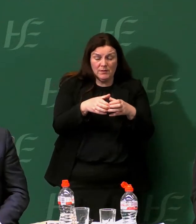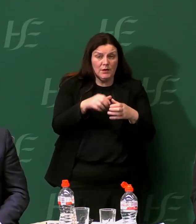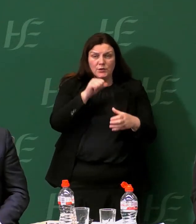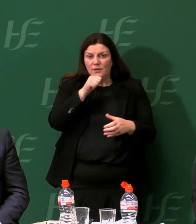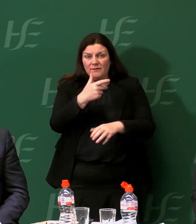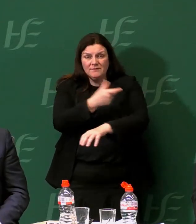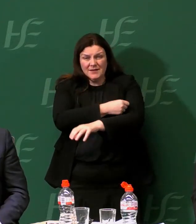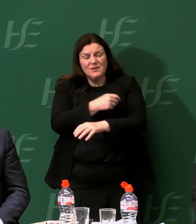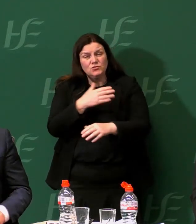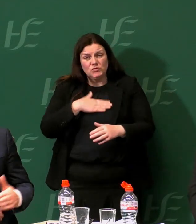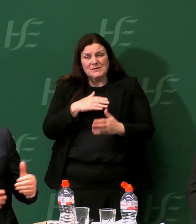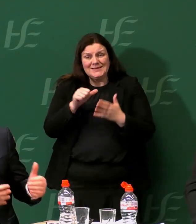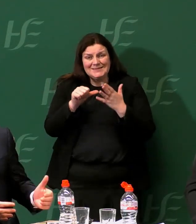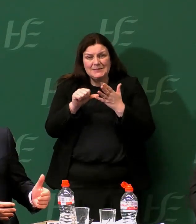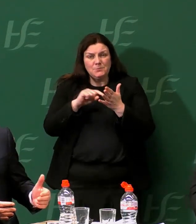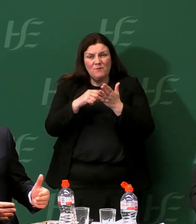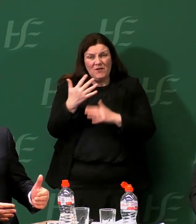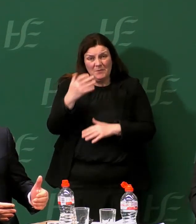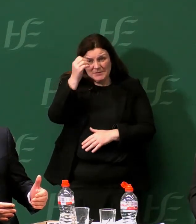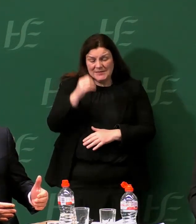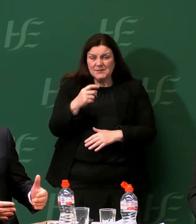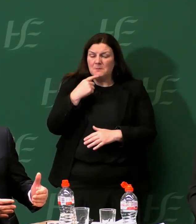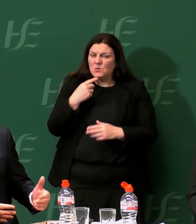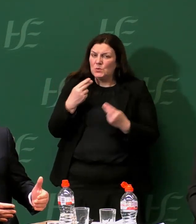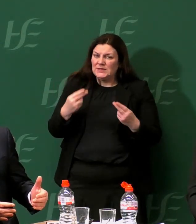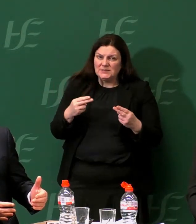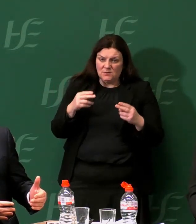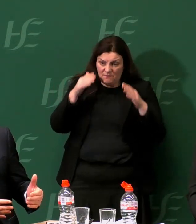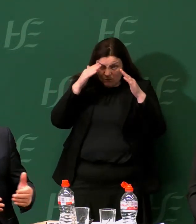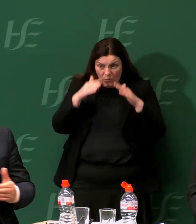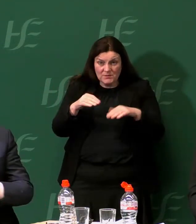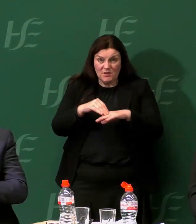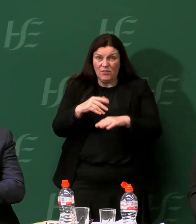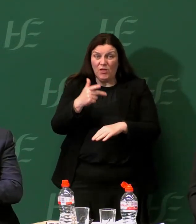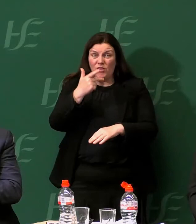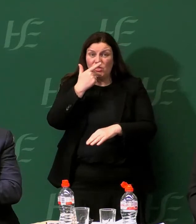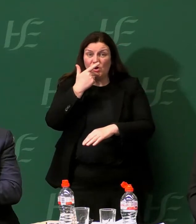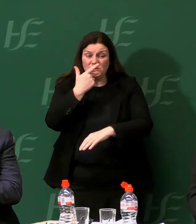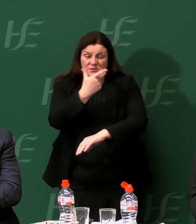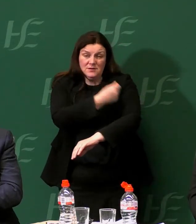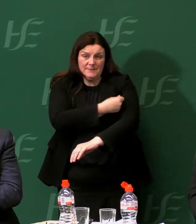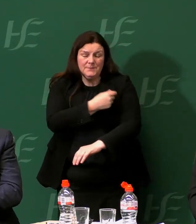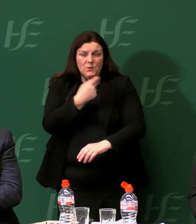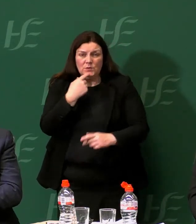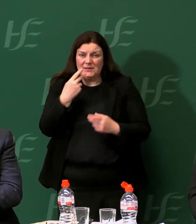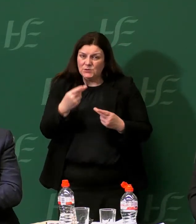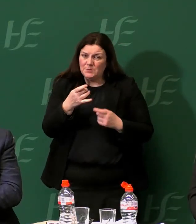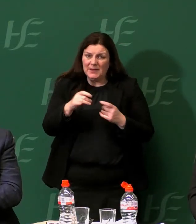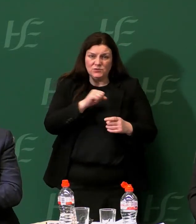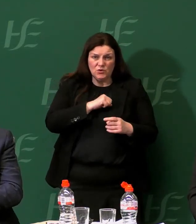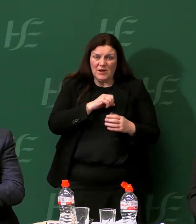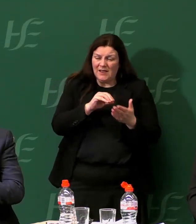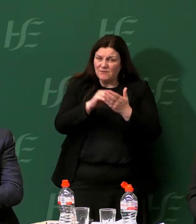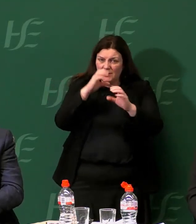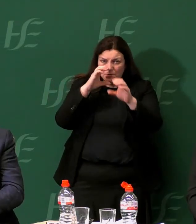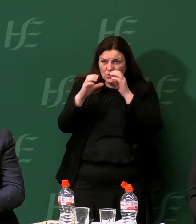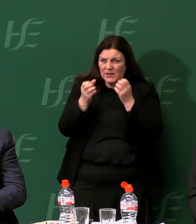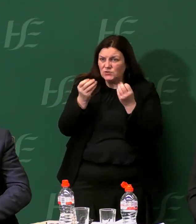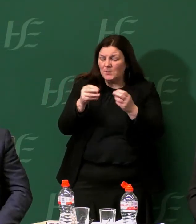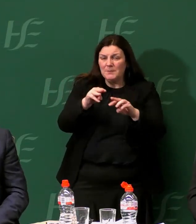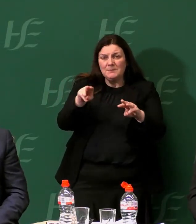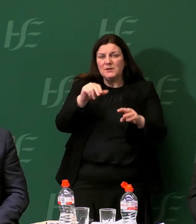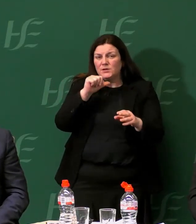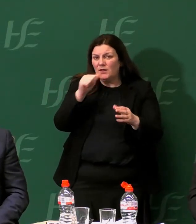remaining 6.5%, but as much focus as we need to put on the boosters, we want to make sure we're putting as much focus on our communications on those